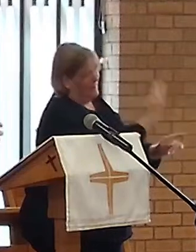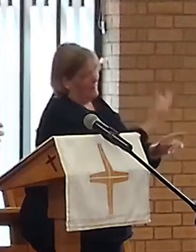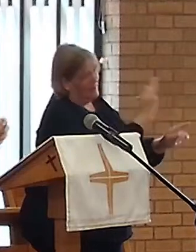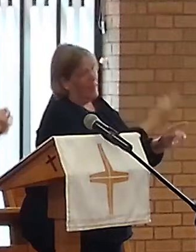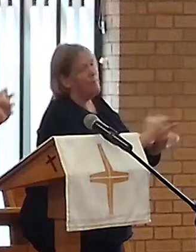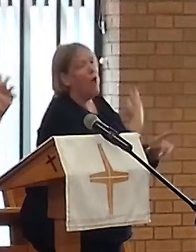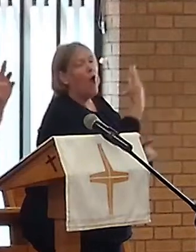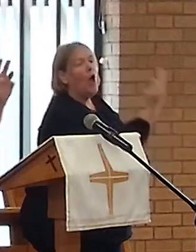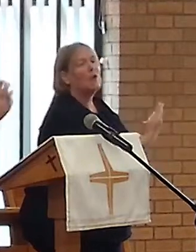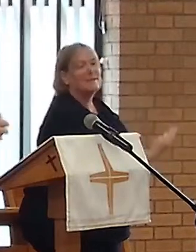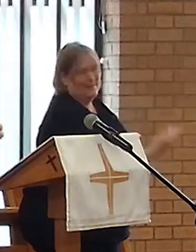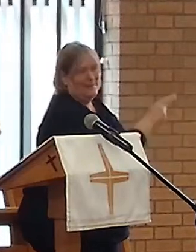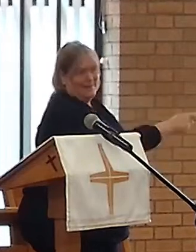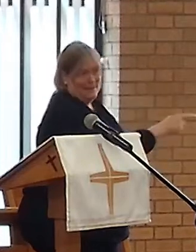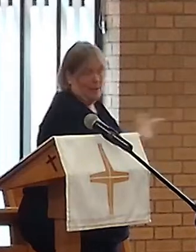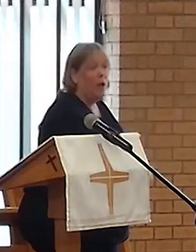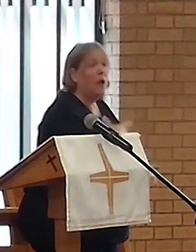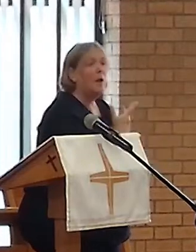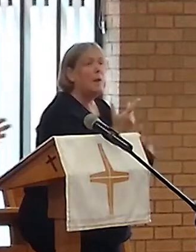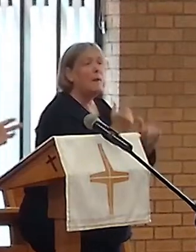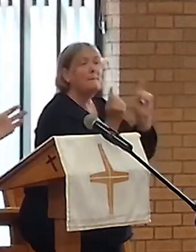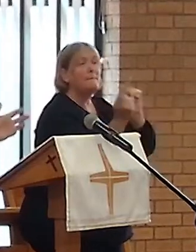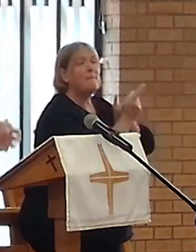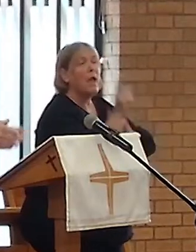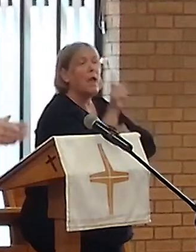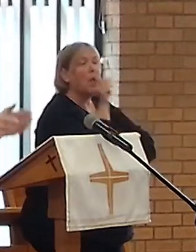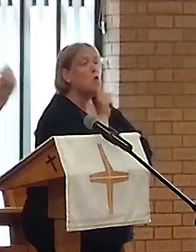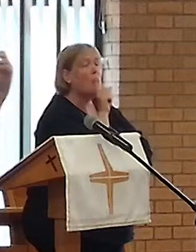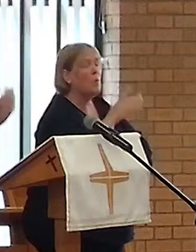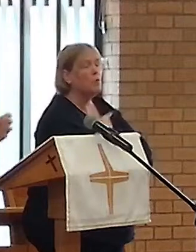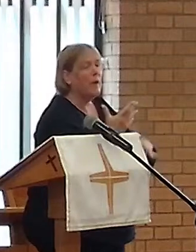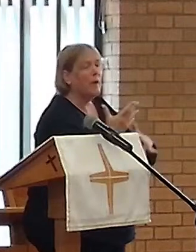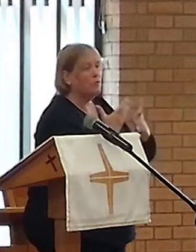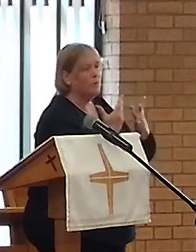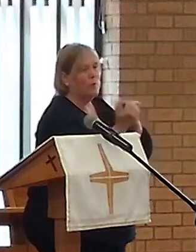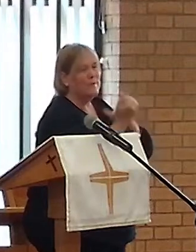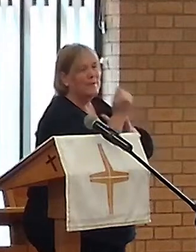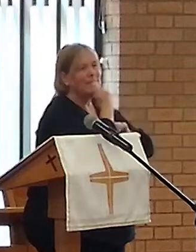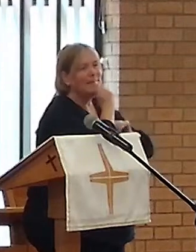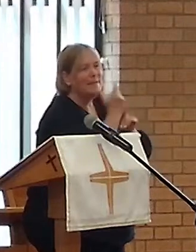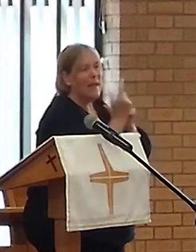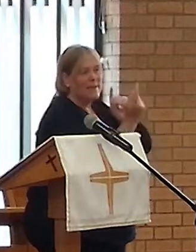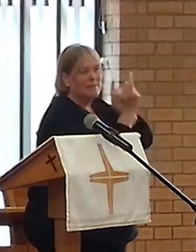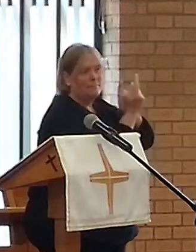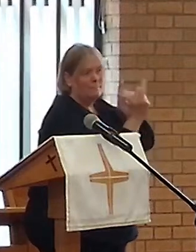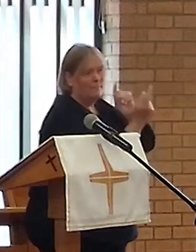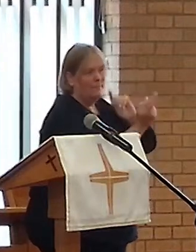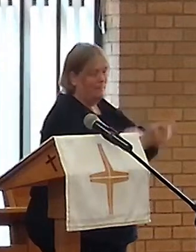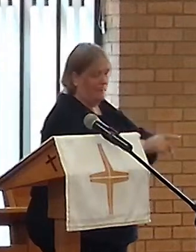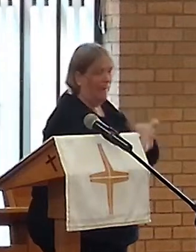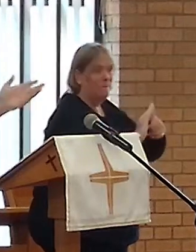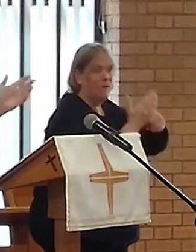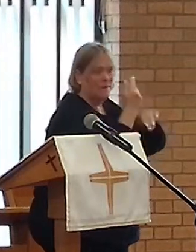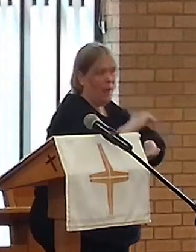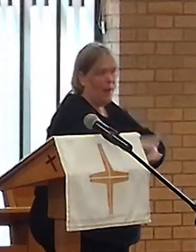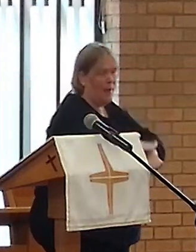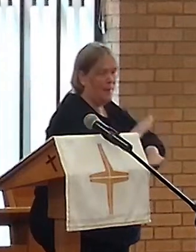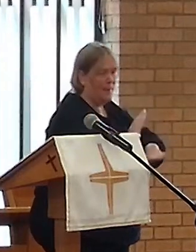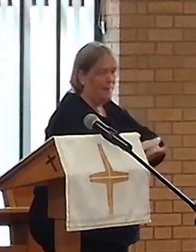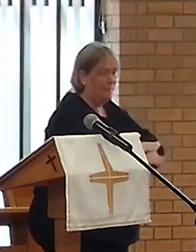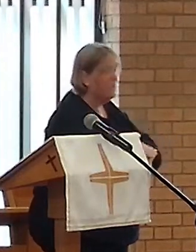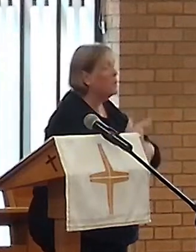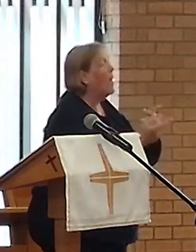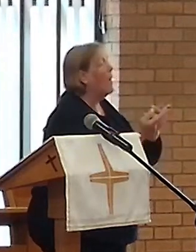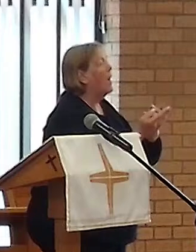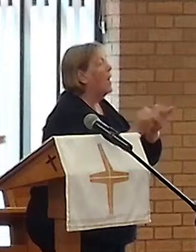girl he's going on his first date with. And he's a bit nervous. So he gets dressed up and he comes into the room of Tim, this other character, and he